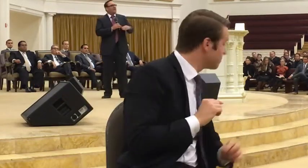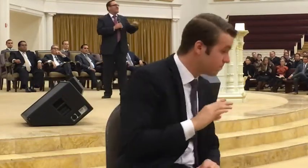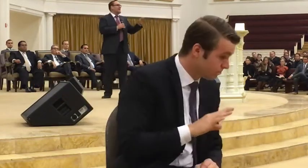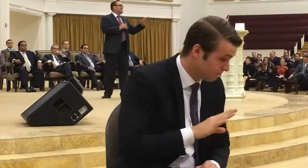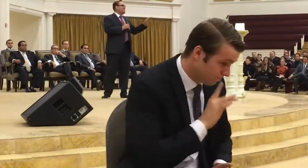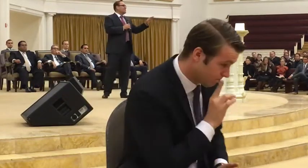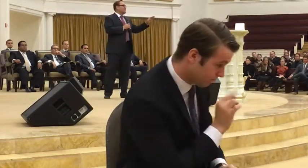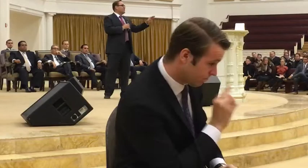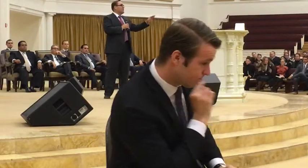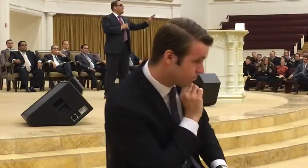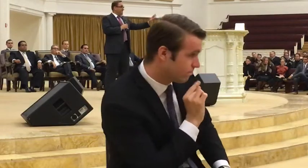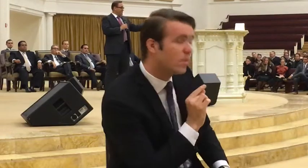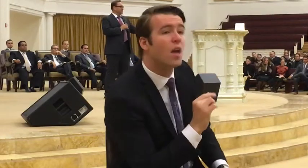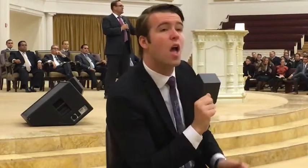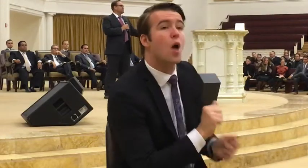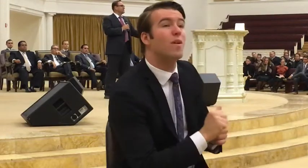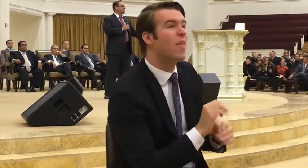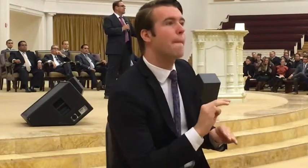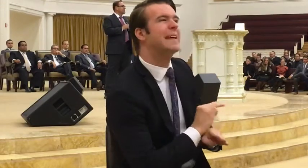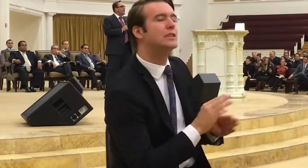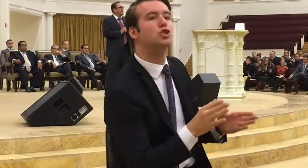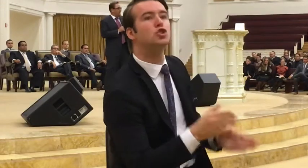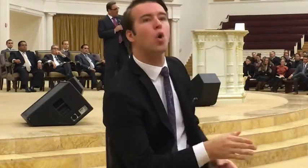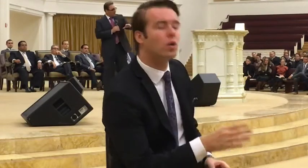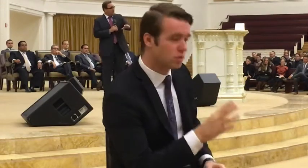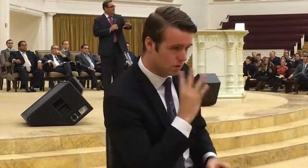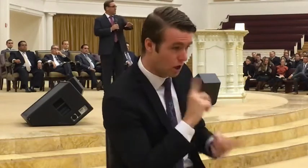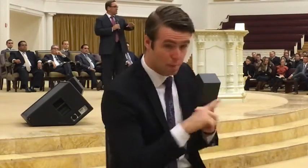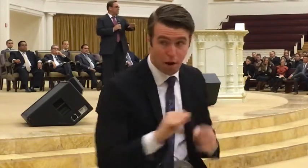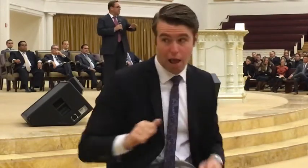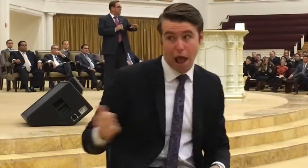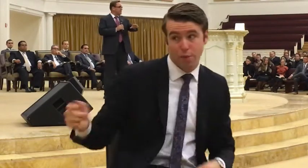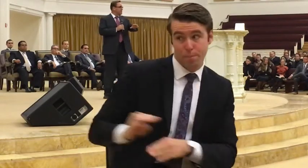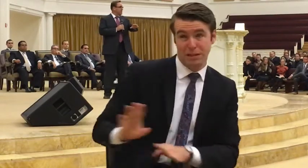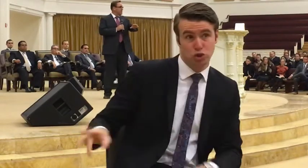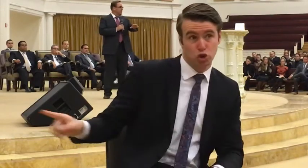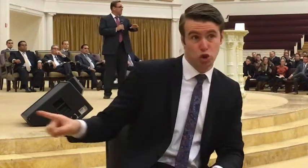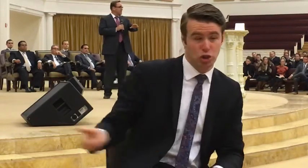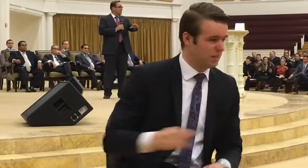when you're getting together with ministers talking about other ministers,